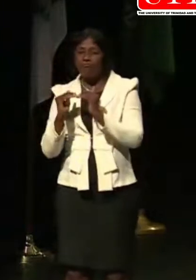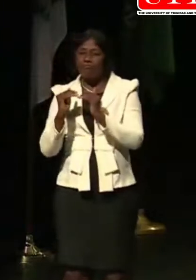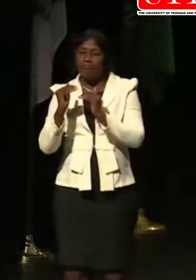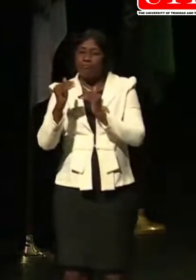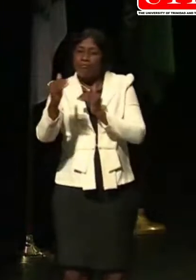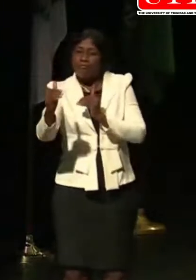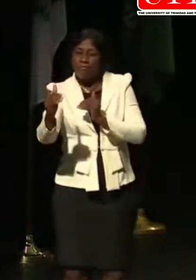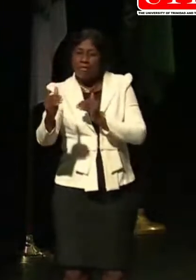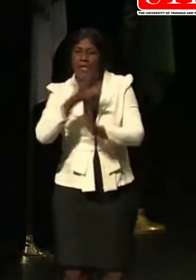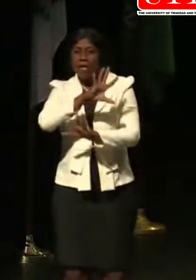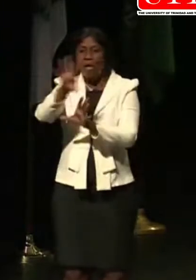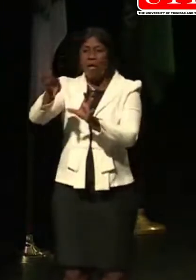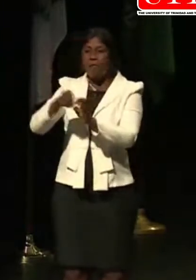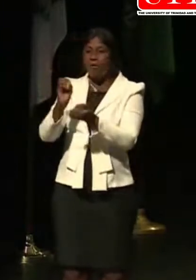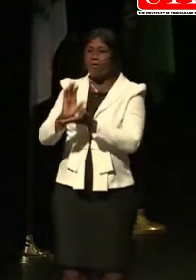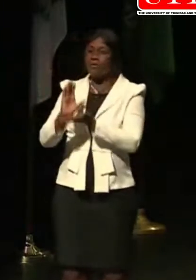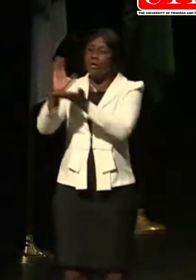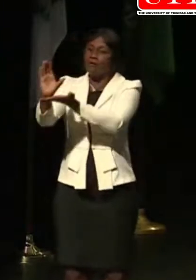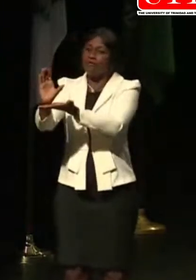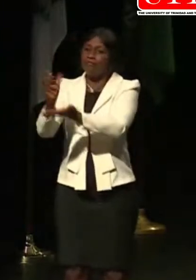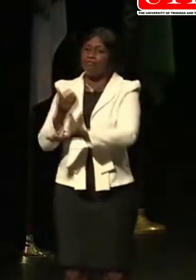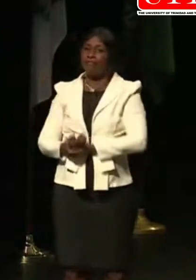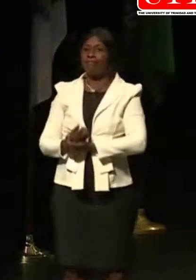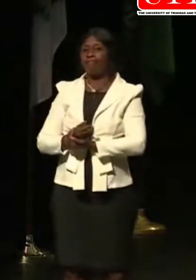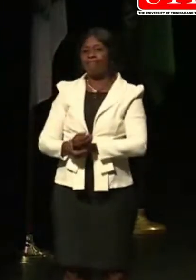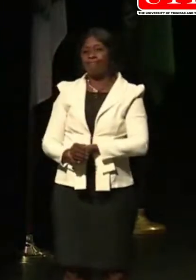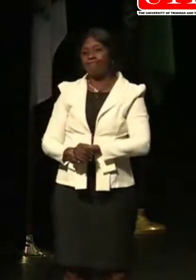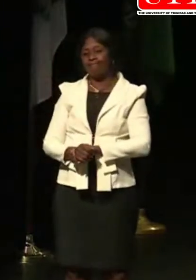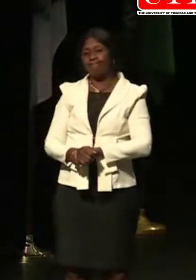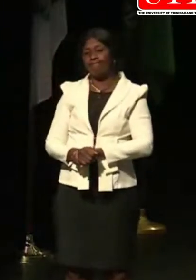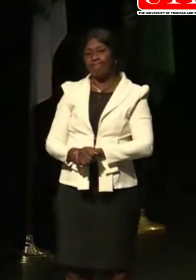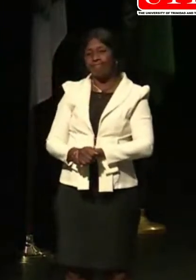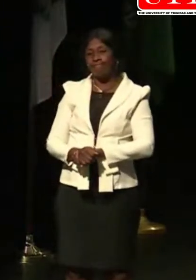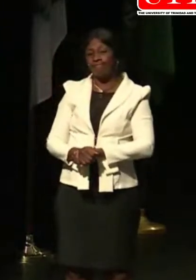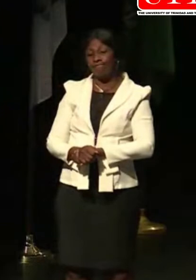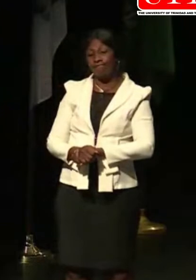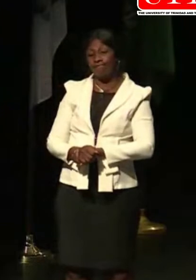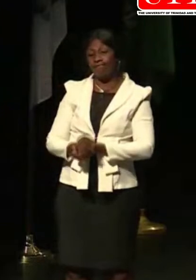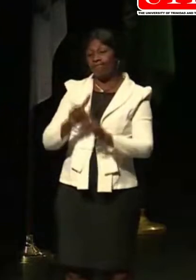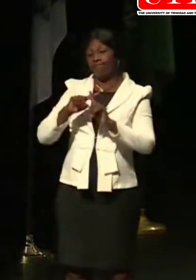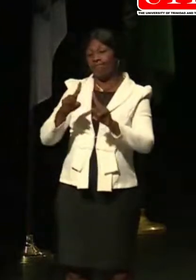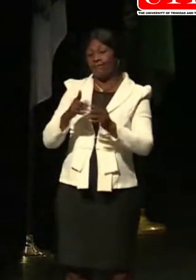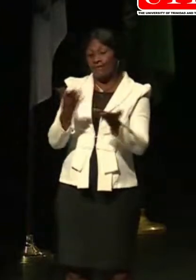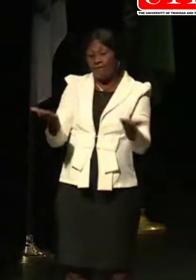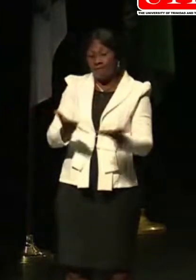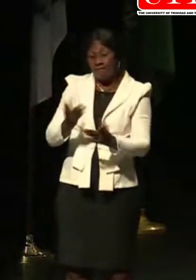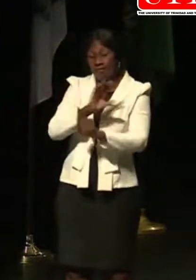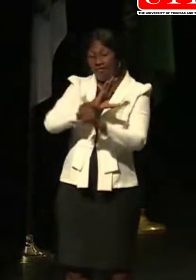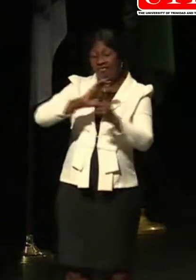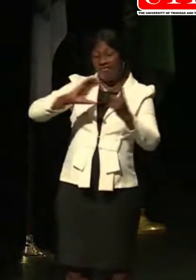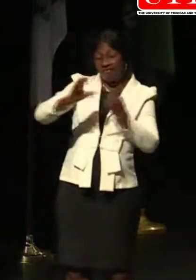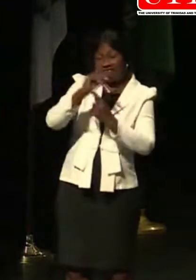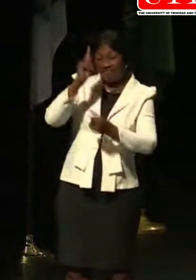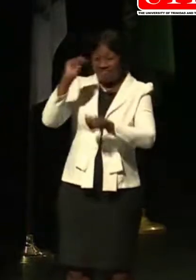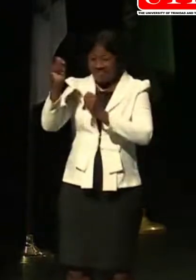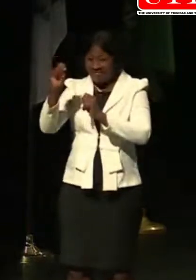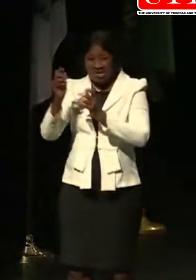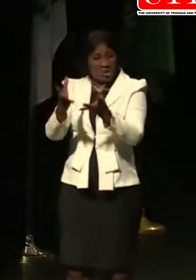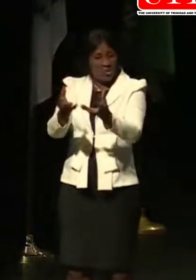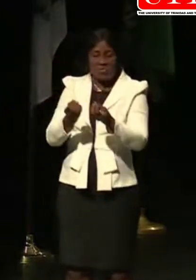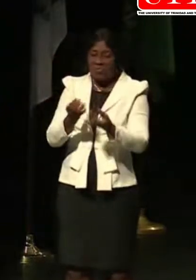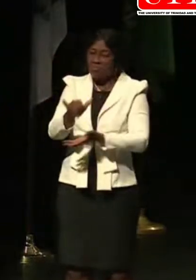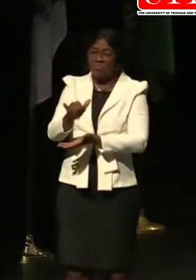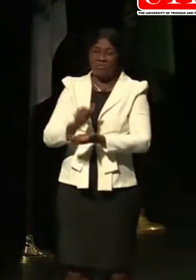we do not want to pay sacrifice. In our culture, we want it all, we want it up front. But in a world